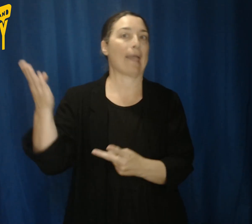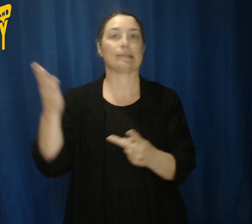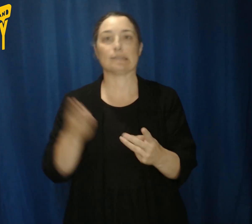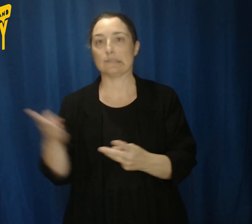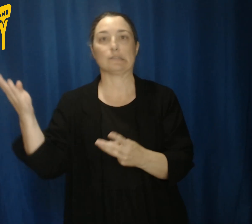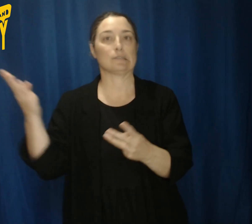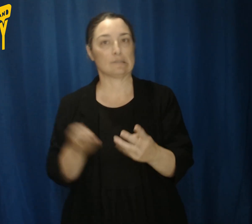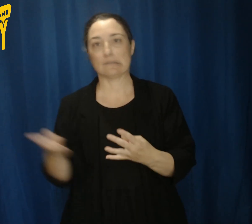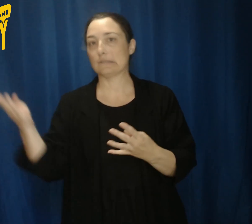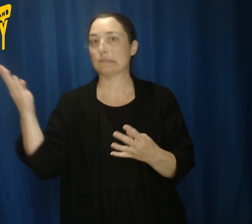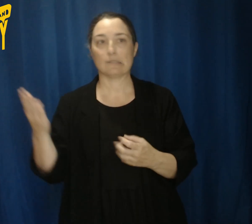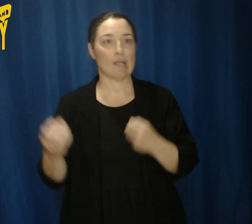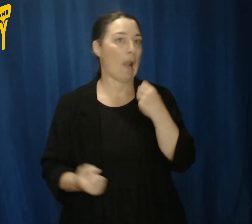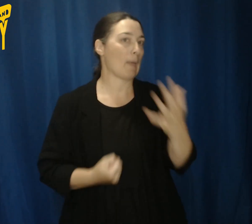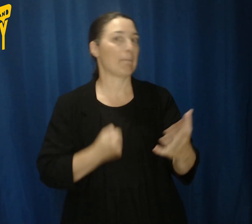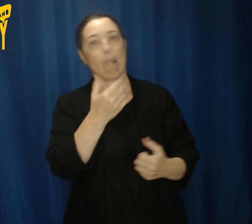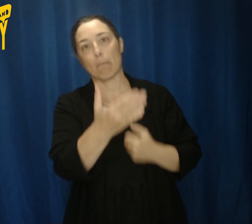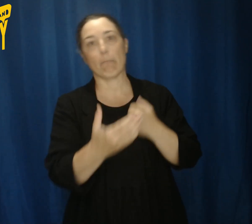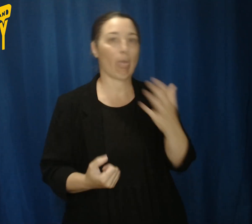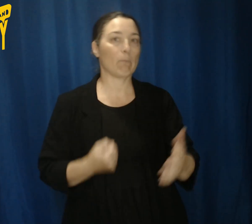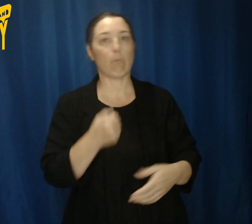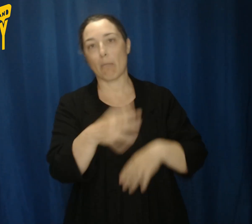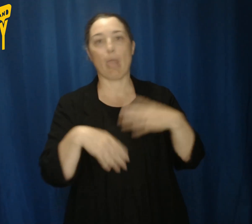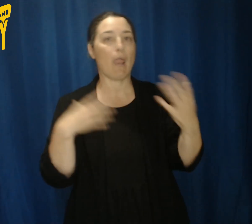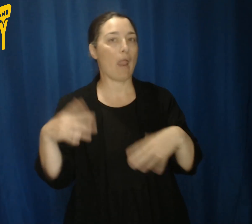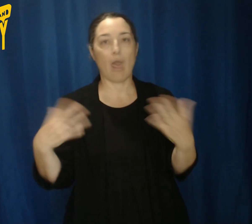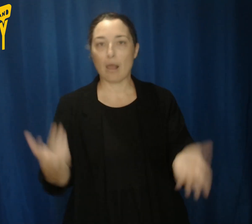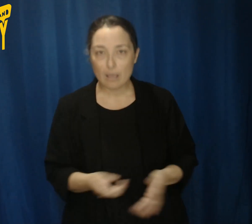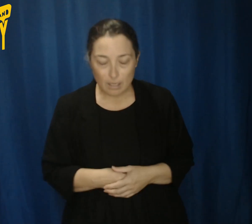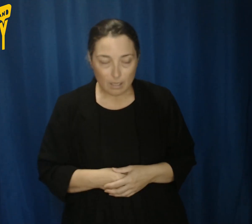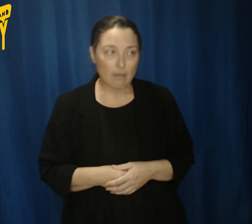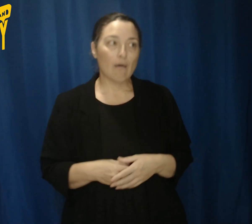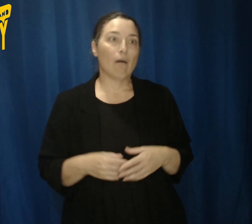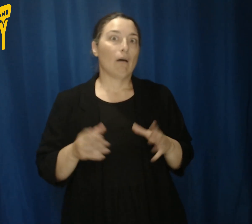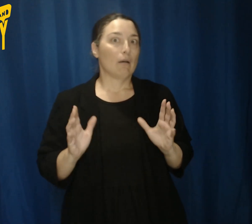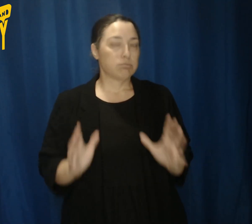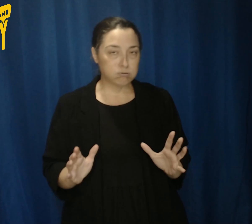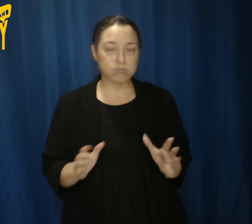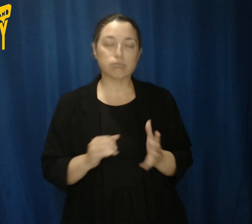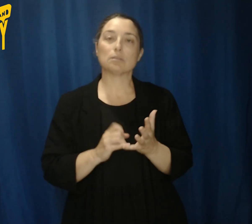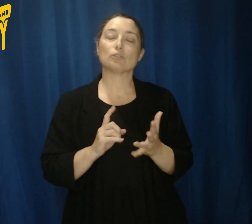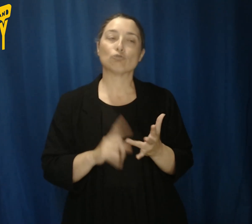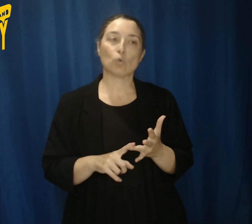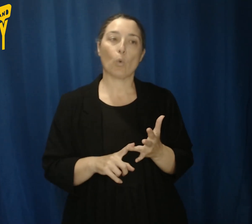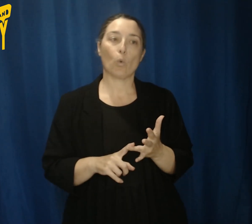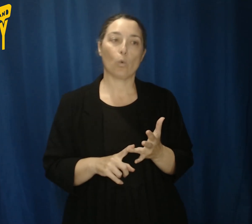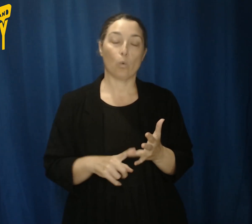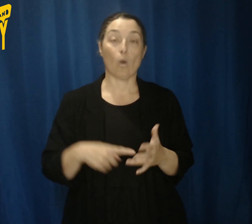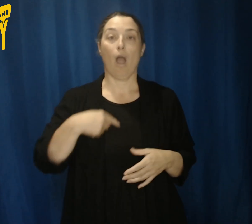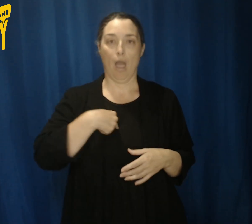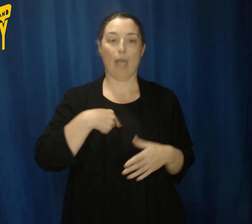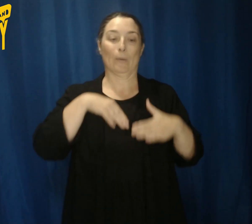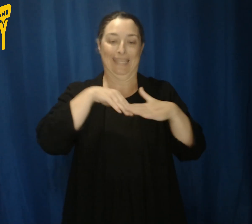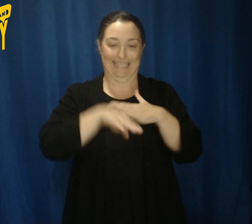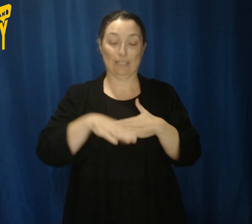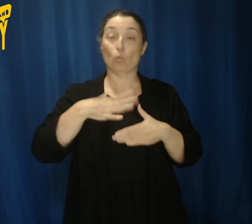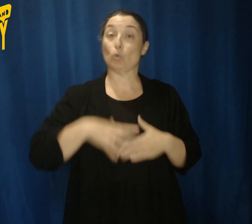works on it and read on it and talk on it and blah, blah, blah, blah, and all the rest all year. So, so I walked in wanting to develop 2 plays. I actually wanted to